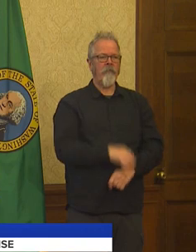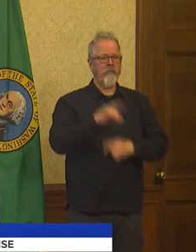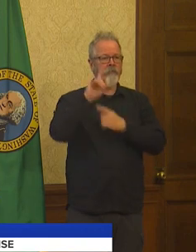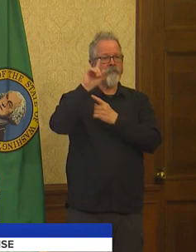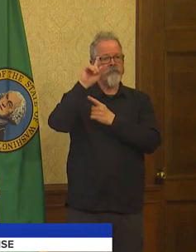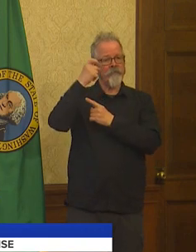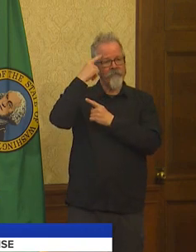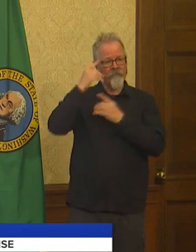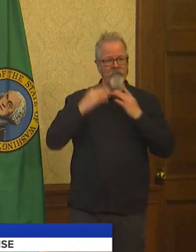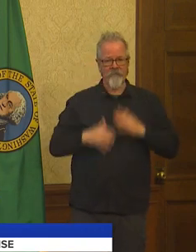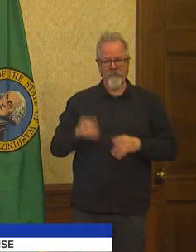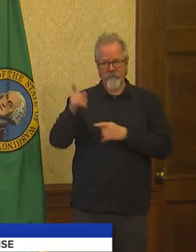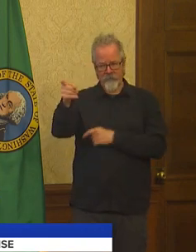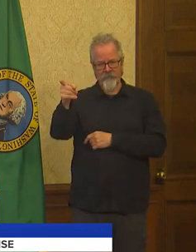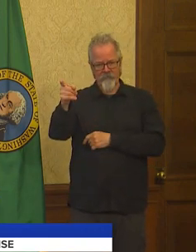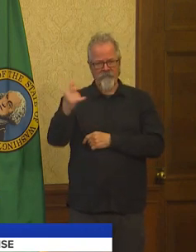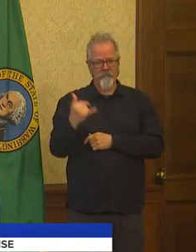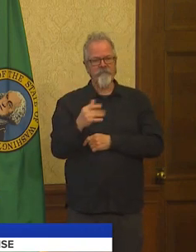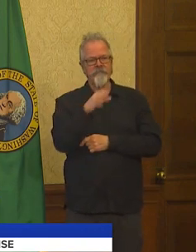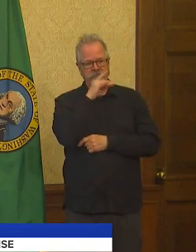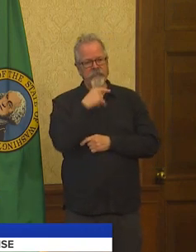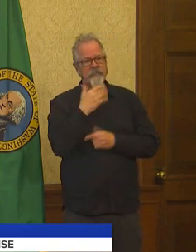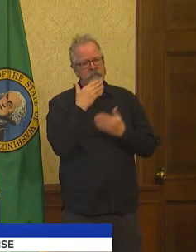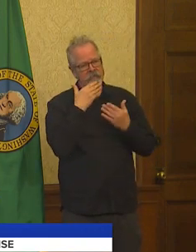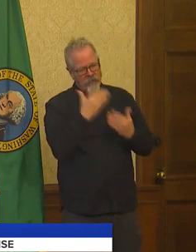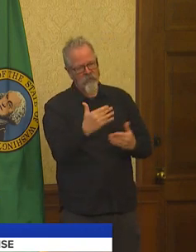our Director of Department of Fish and Wildlife.